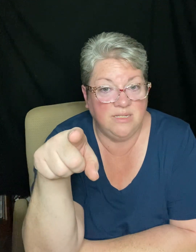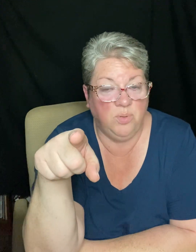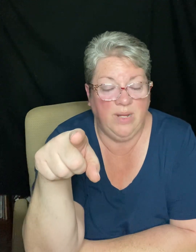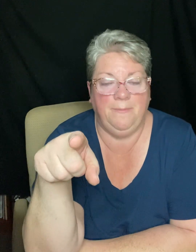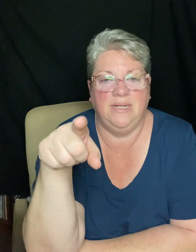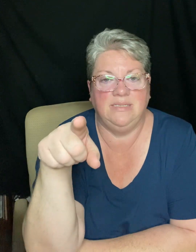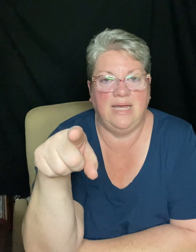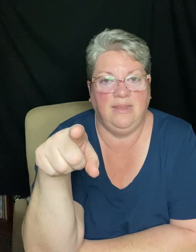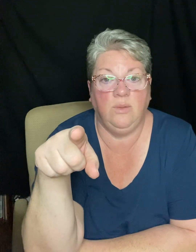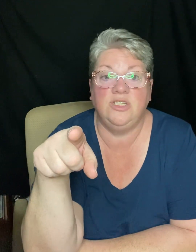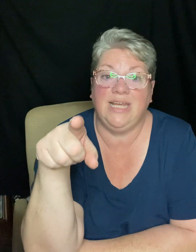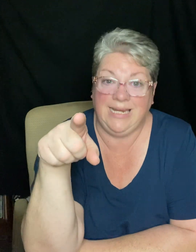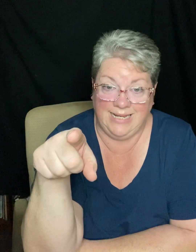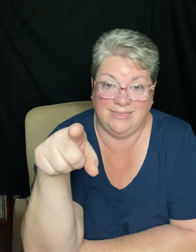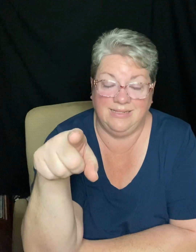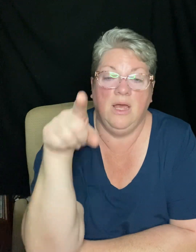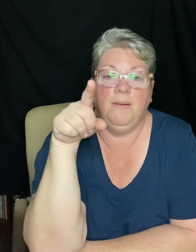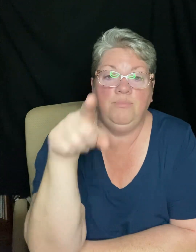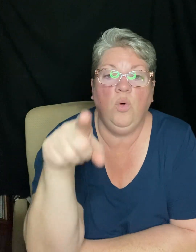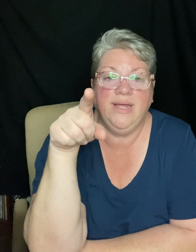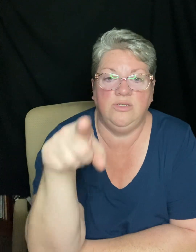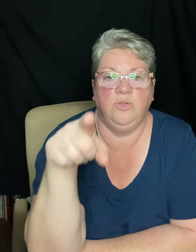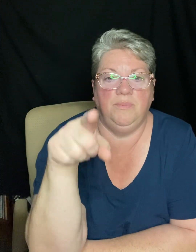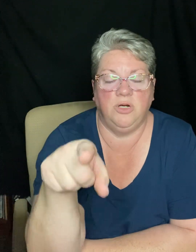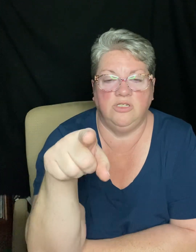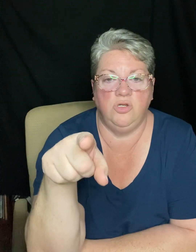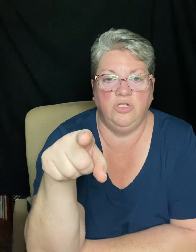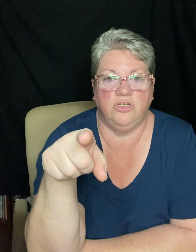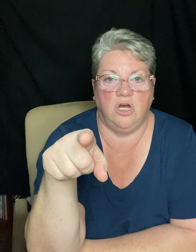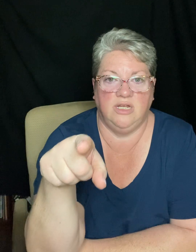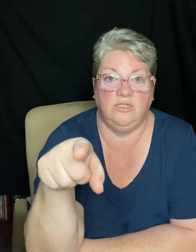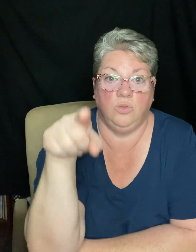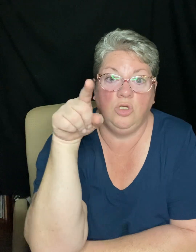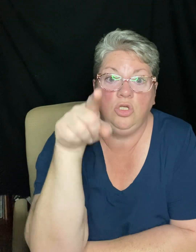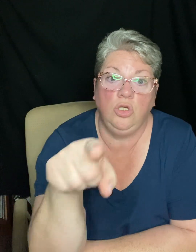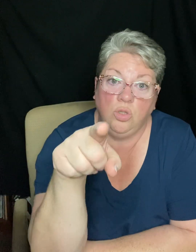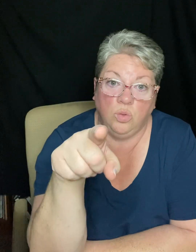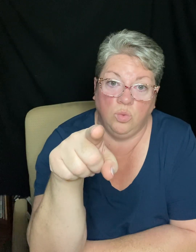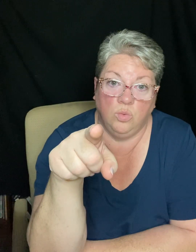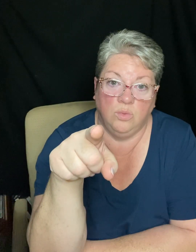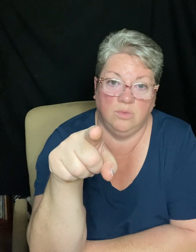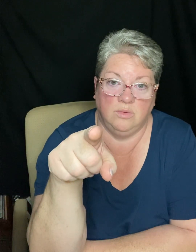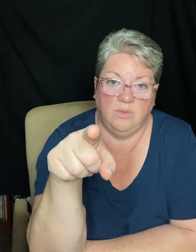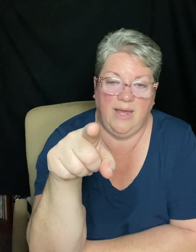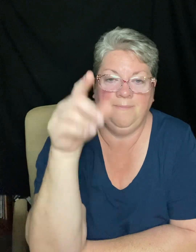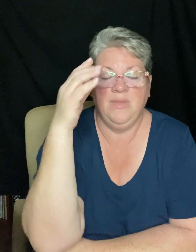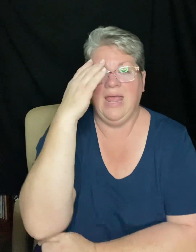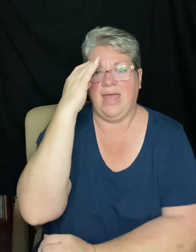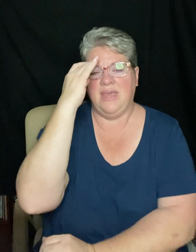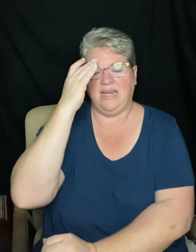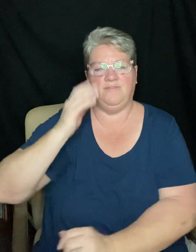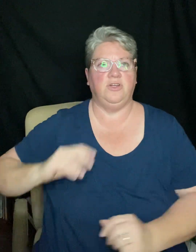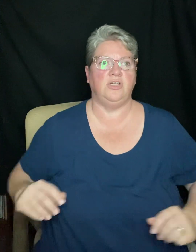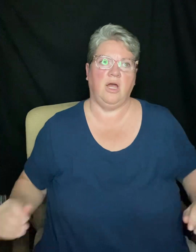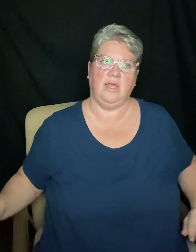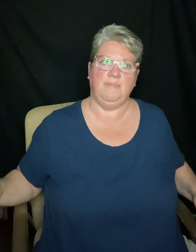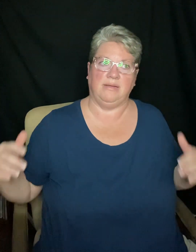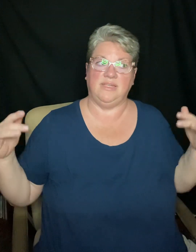point, but in sign language, it is. Point to the person who you're talking to, you, okay? And then if you're talking about somebody